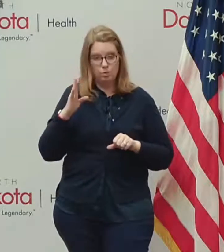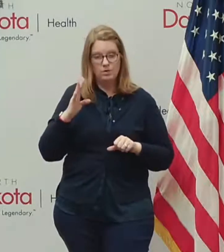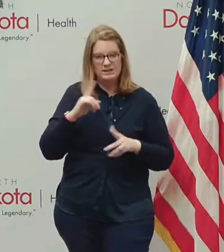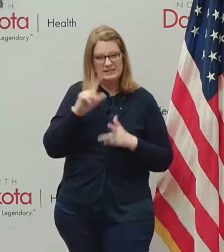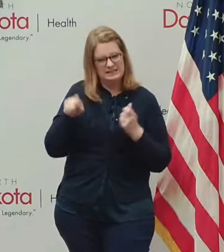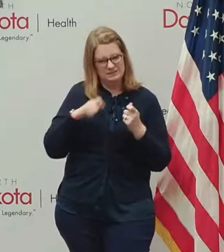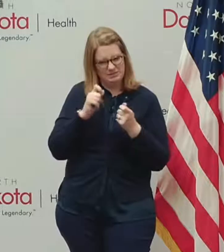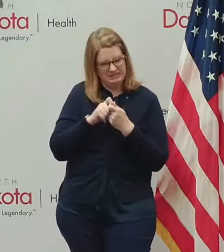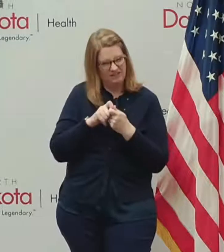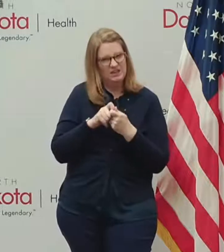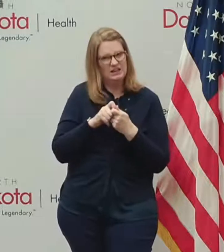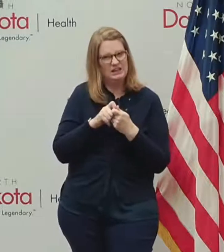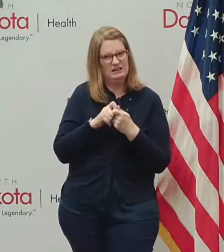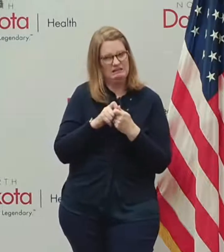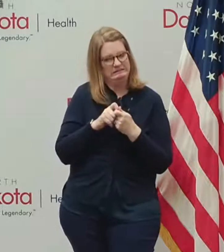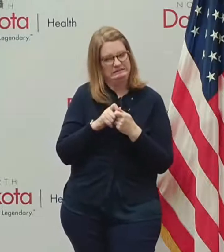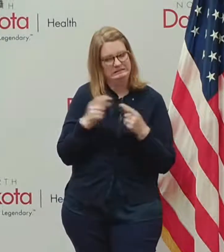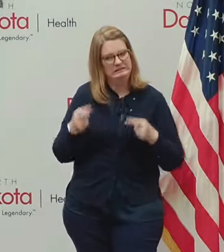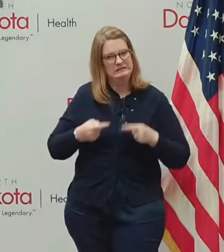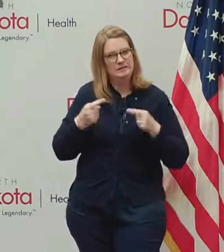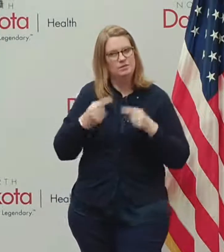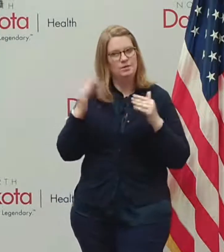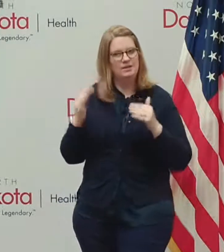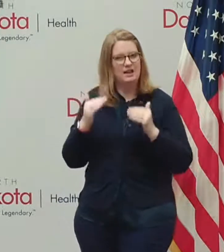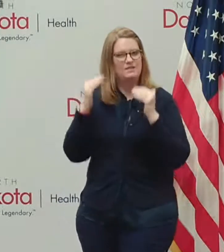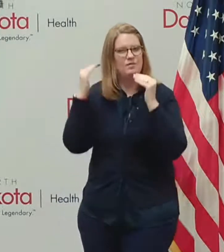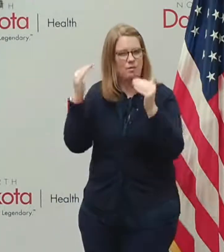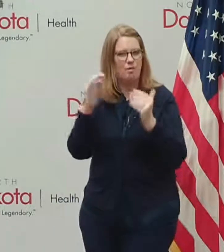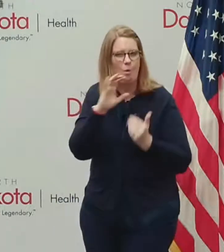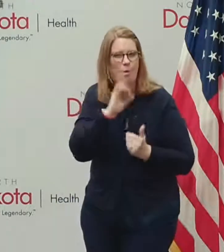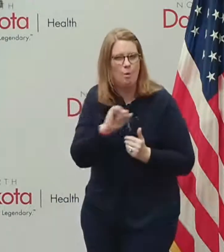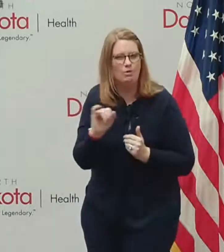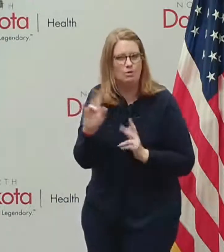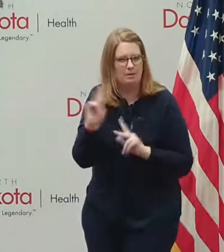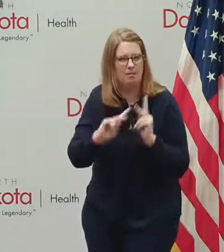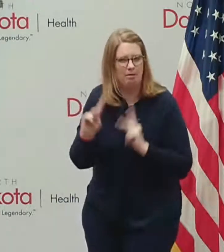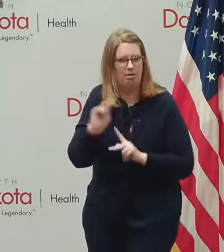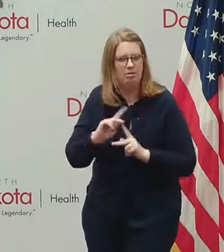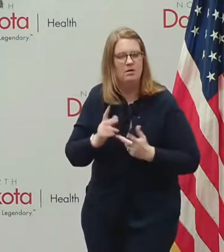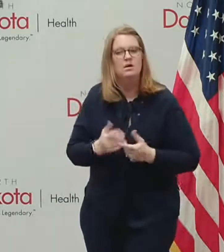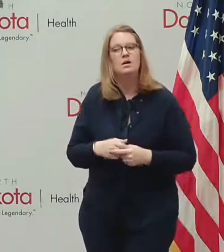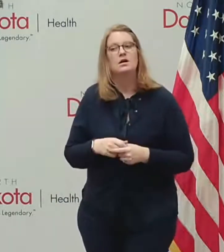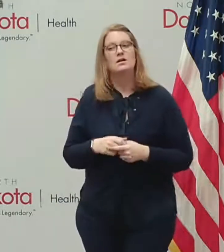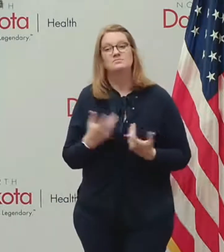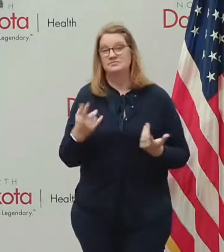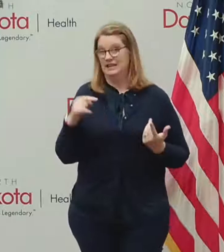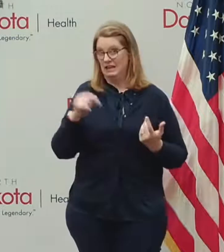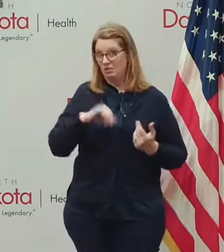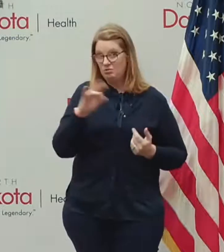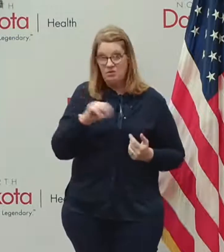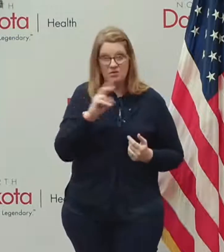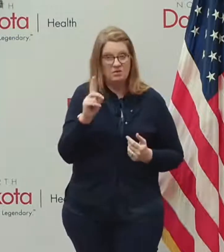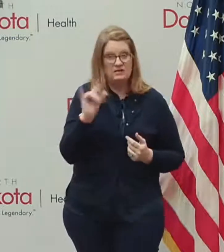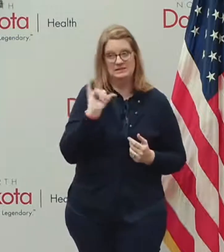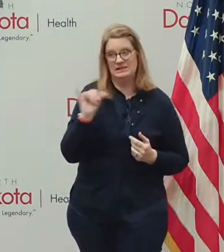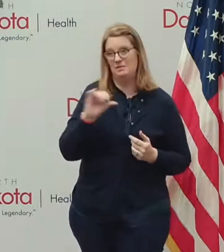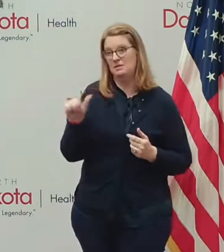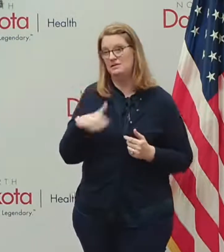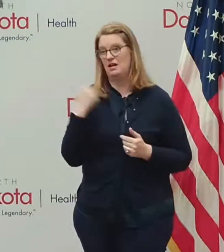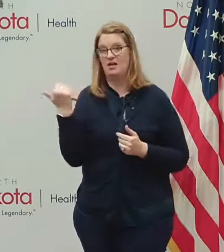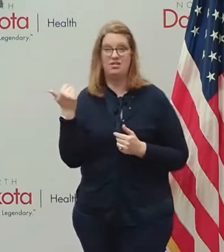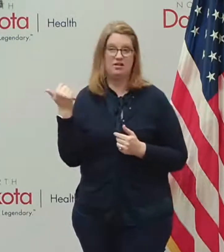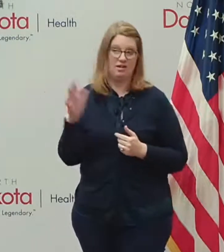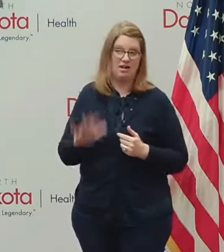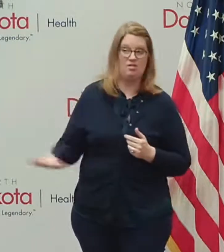particularly challenging for people with advanced age, and as it is here in North Dakota, as it is around the country, the majority of those